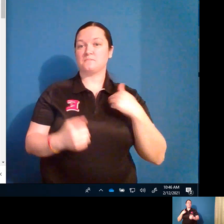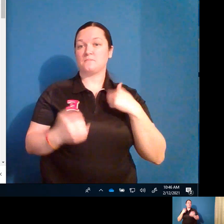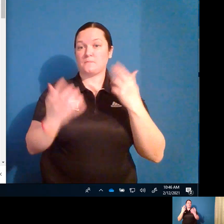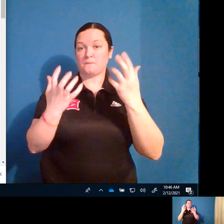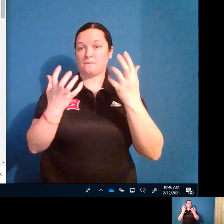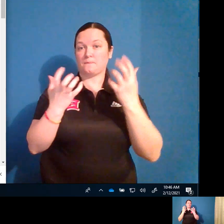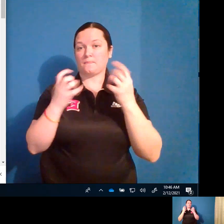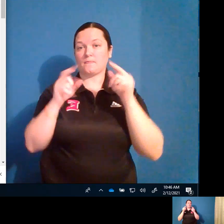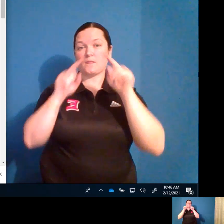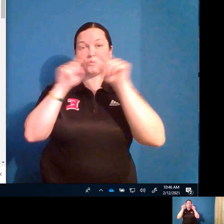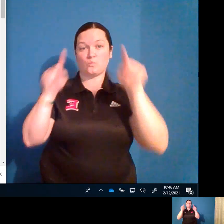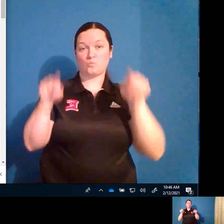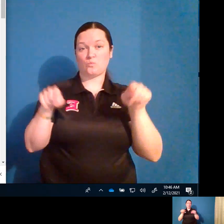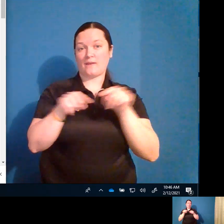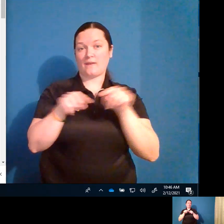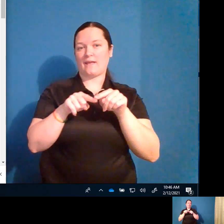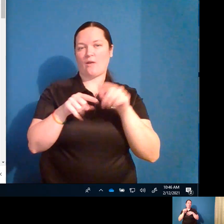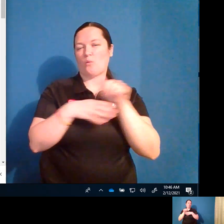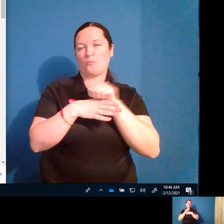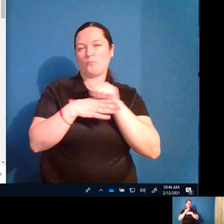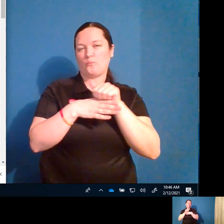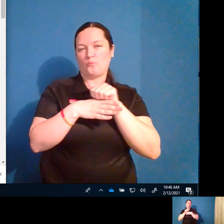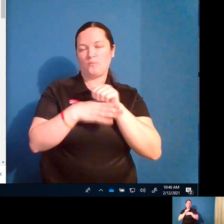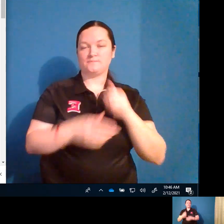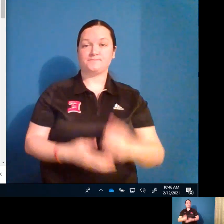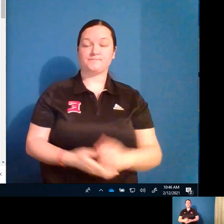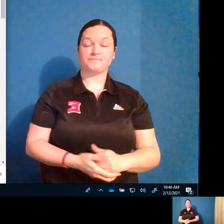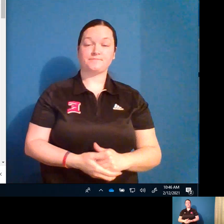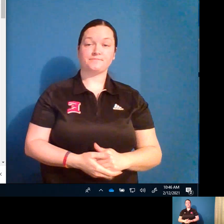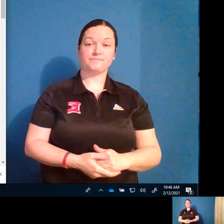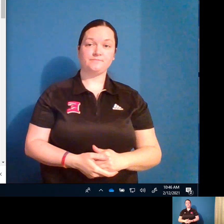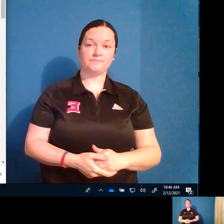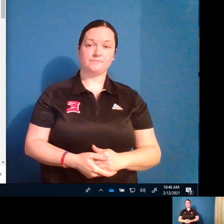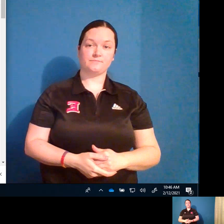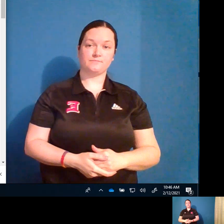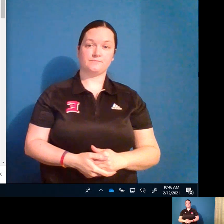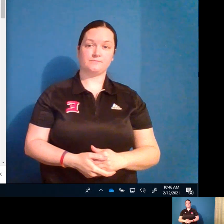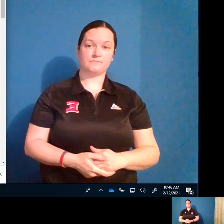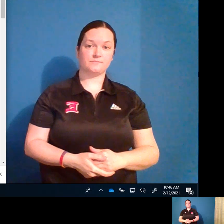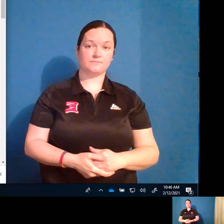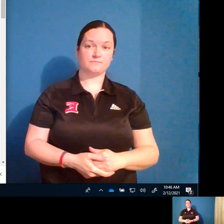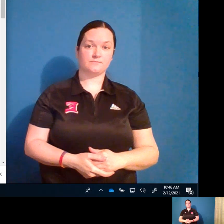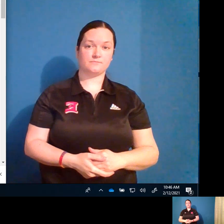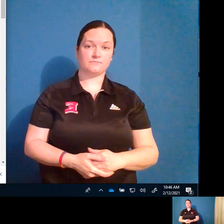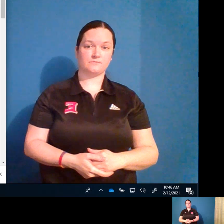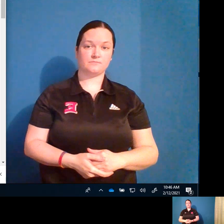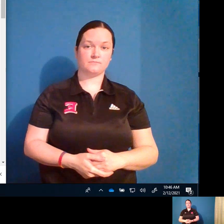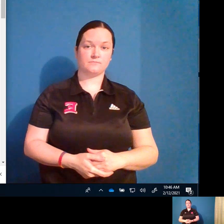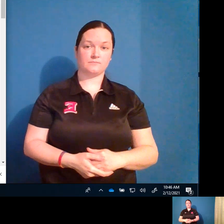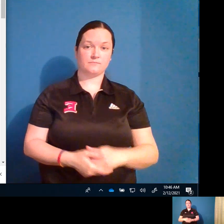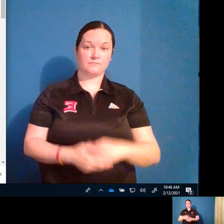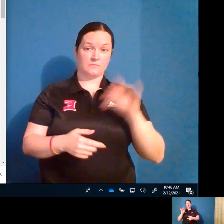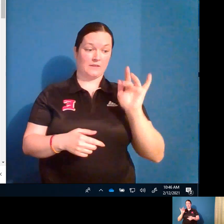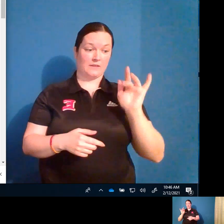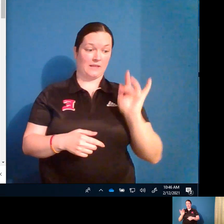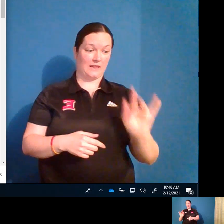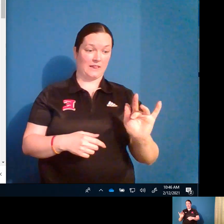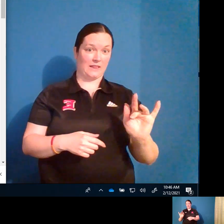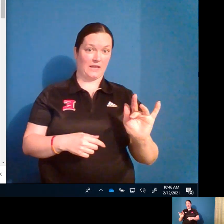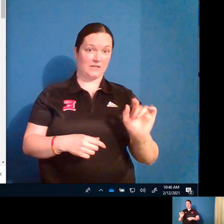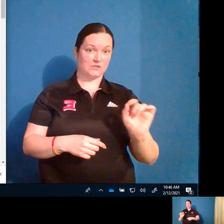a rectangle gradient. All right. Well, if I click and